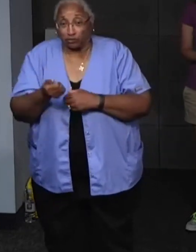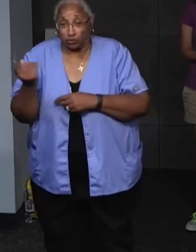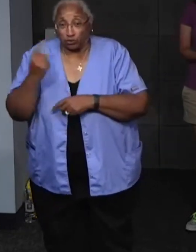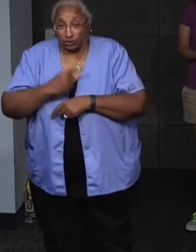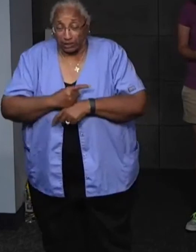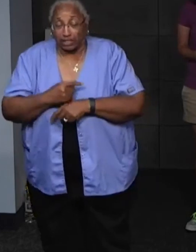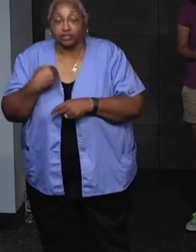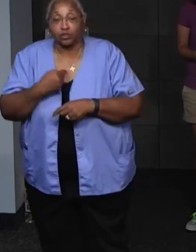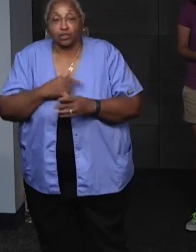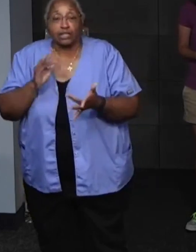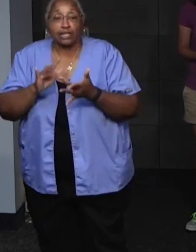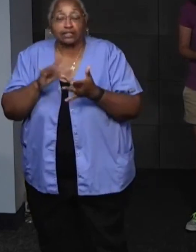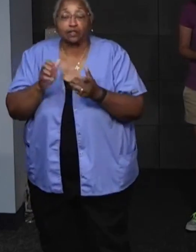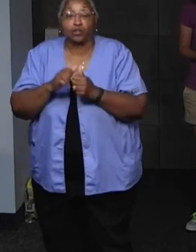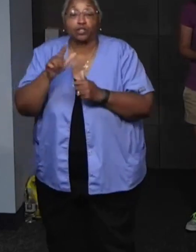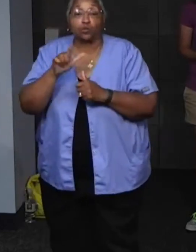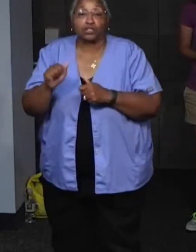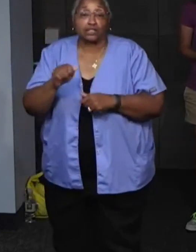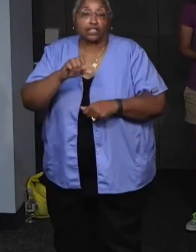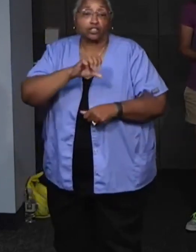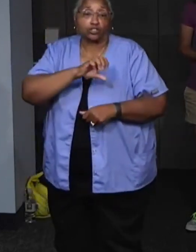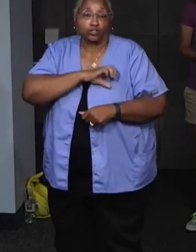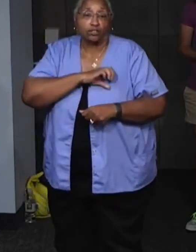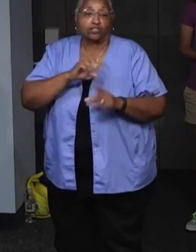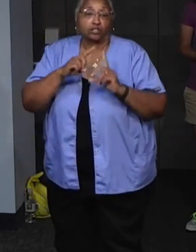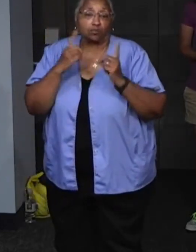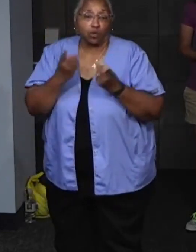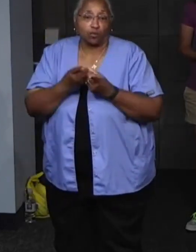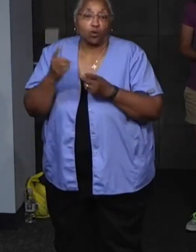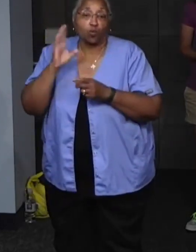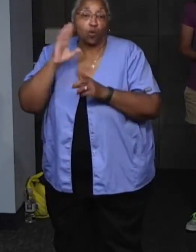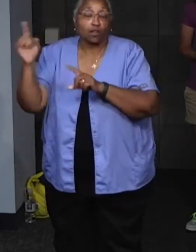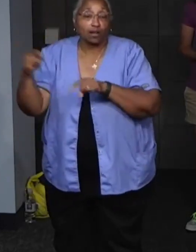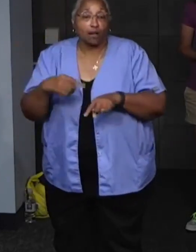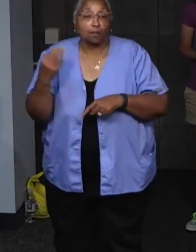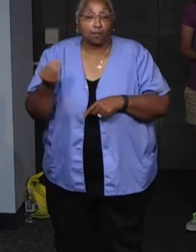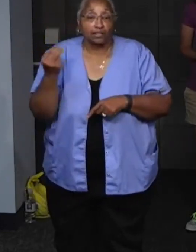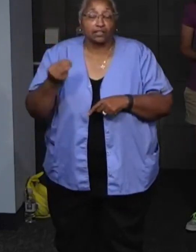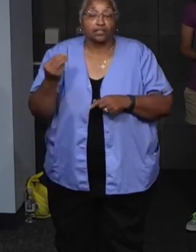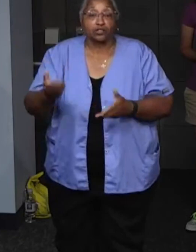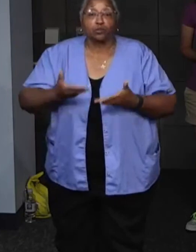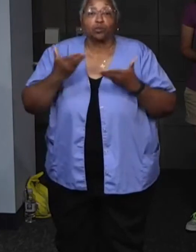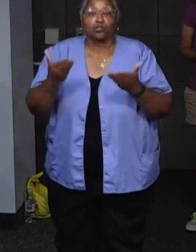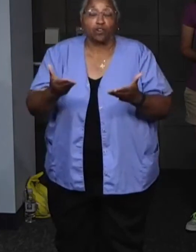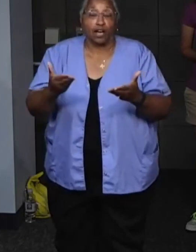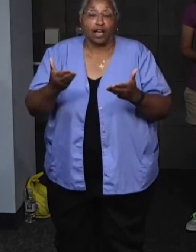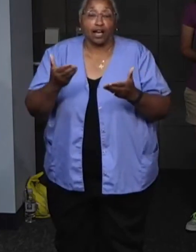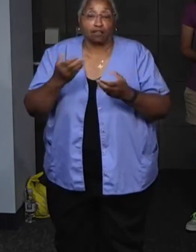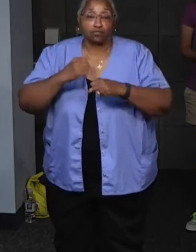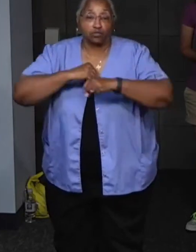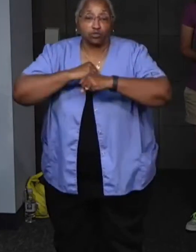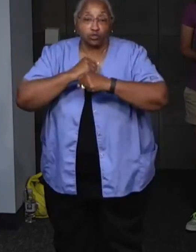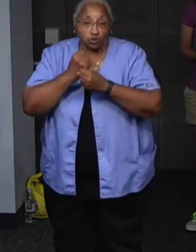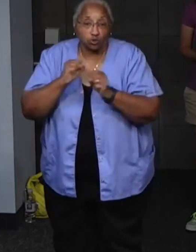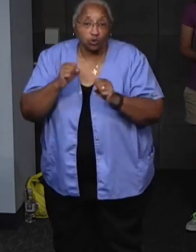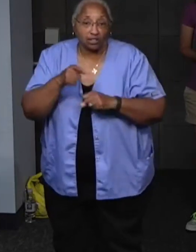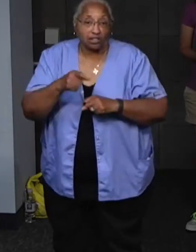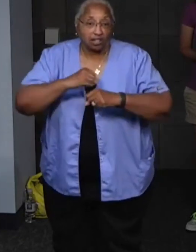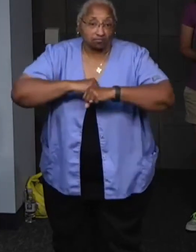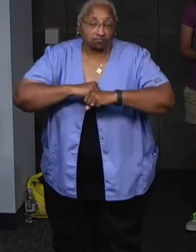Louisiana Sheriff's Association Task Force. They're going to come down Monday to provide the security contingent there. I've got 11 people that are still on the